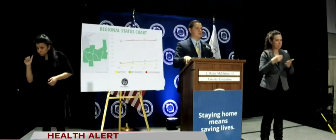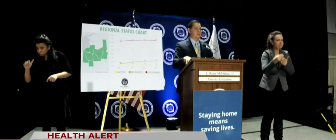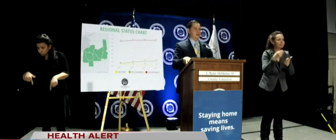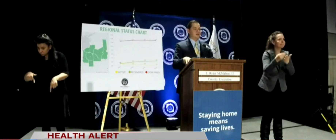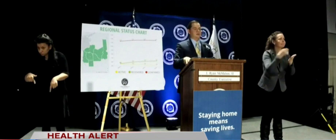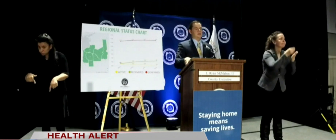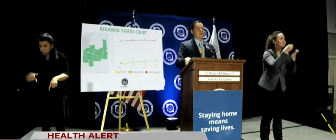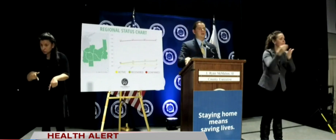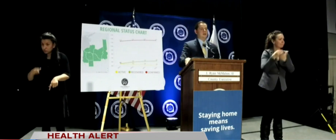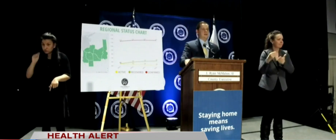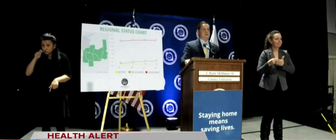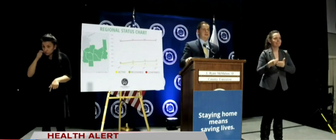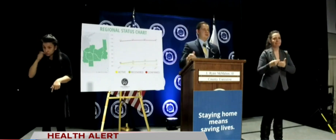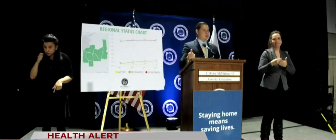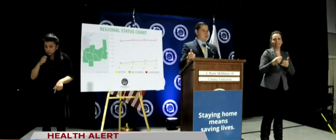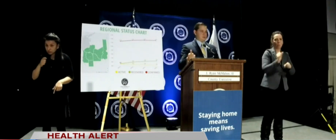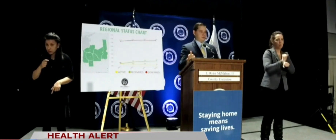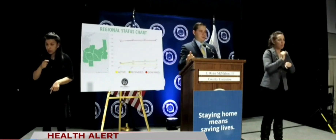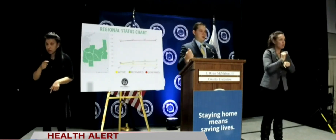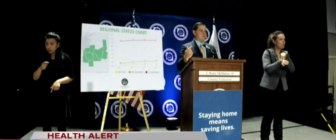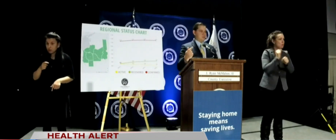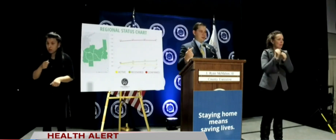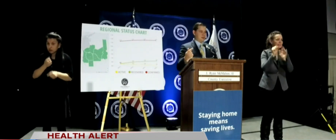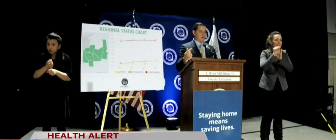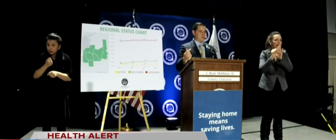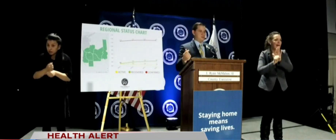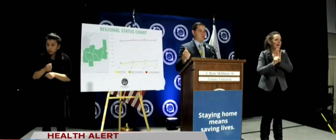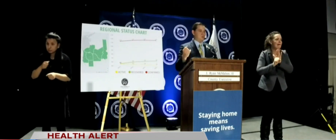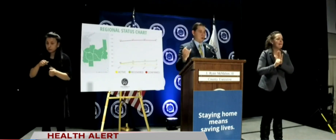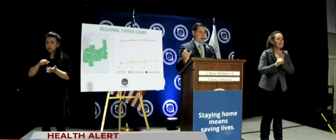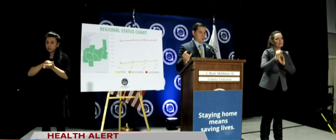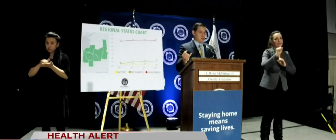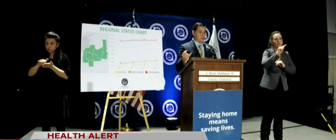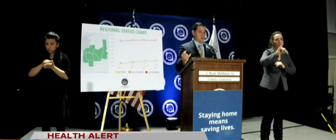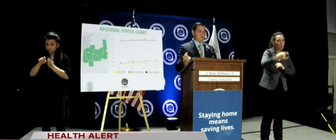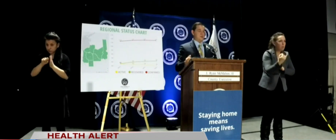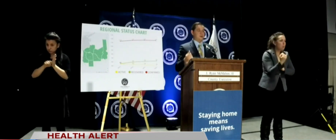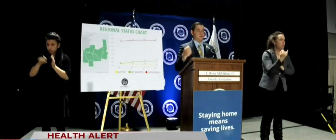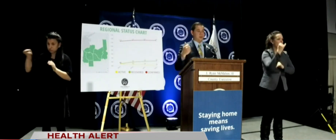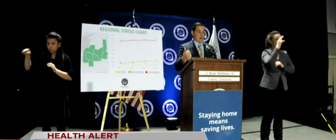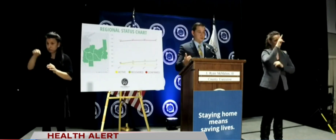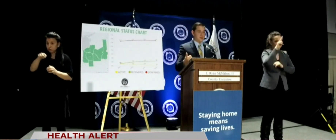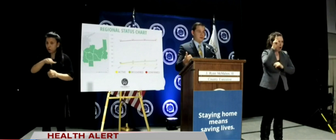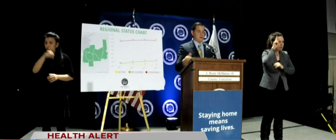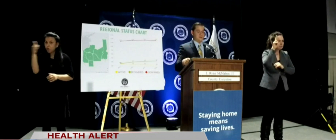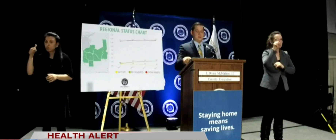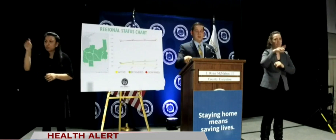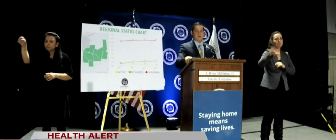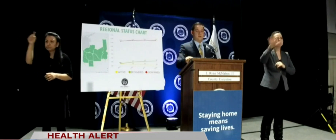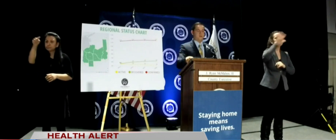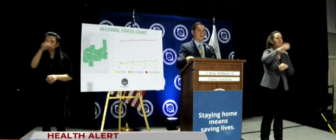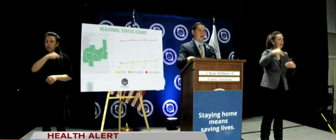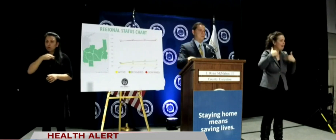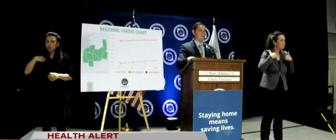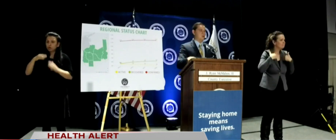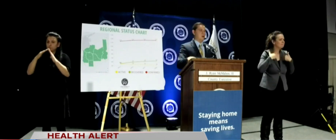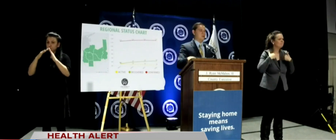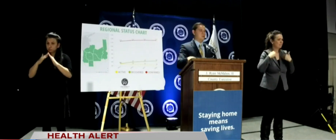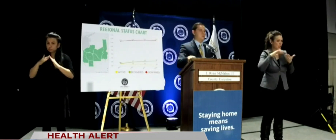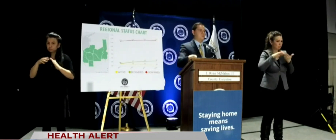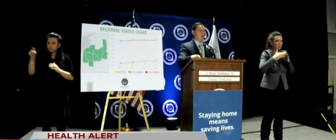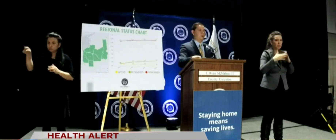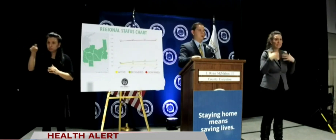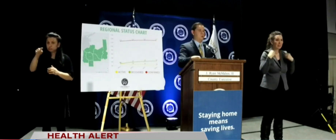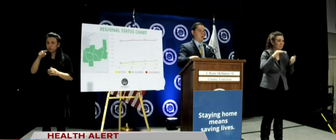working with the state. St. Joseph's, Upstate is, Crouse is, Syracuse Community Health Center is. You have other labs like